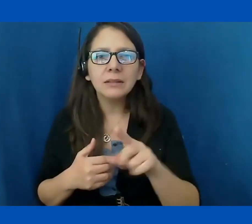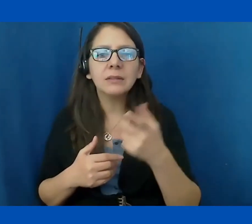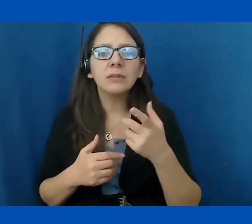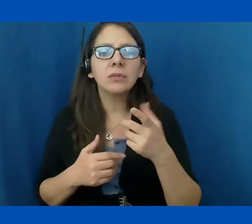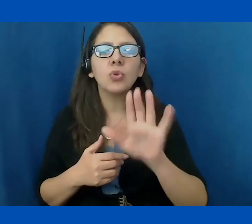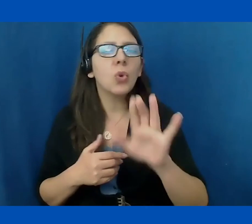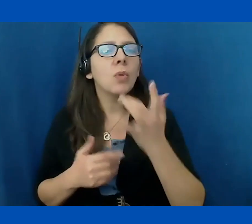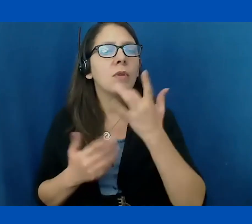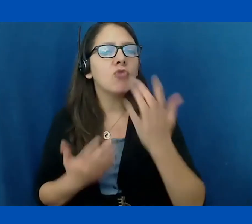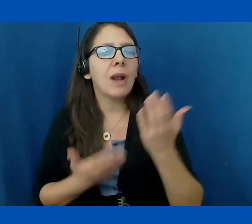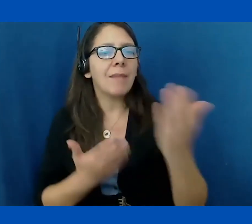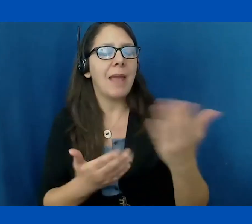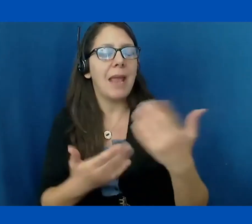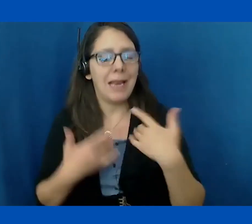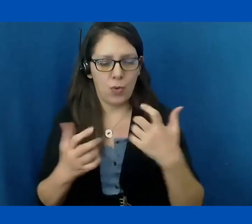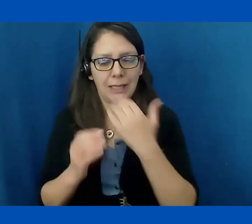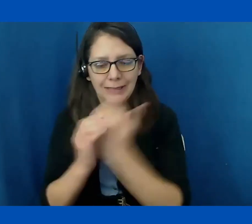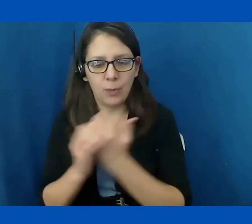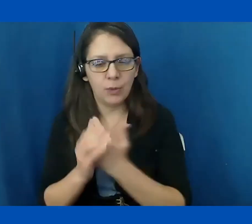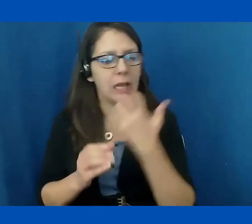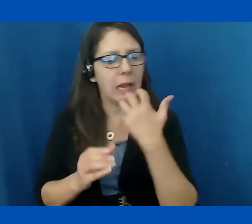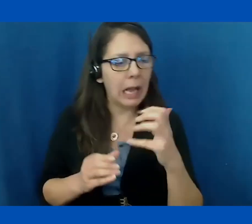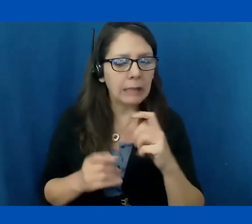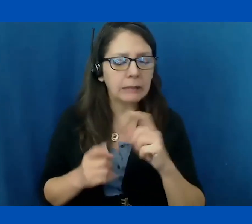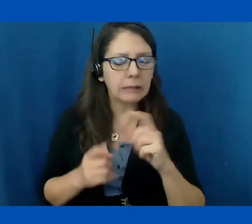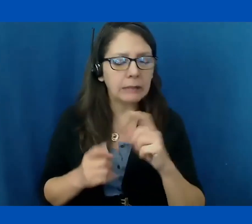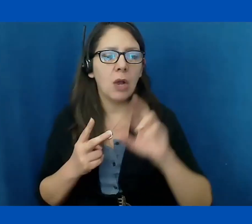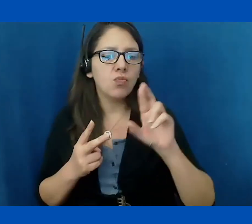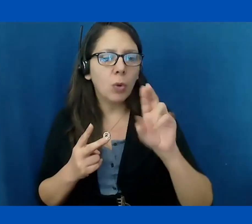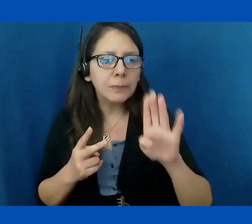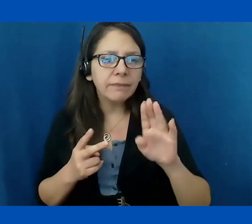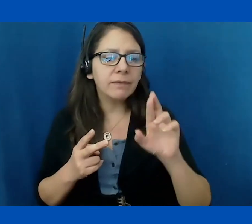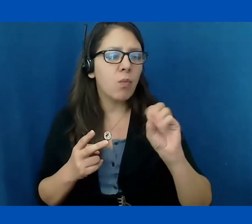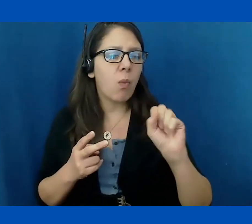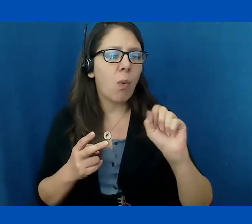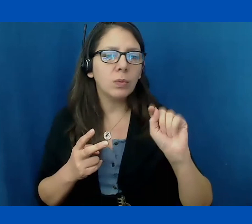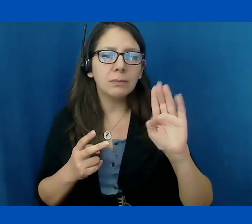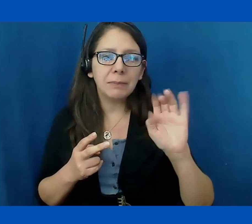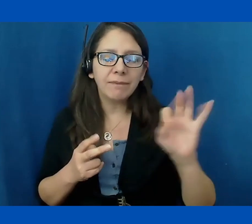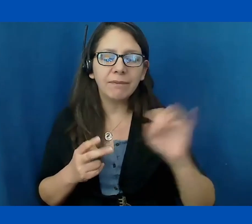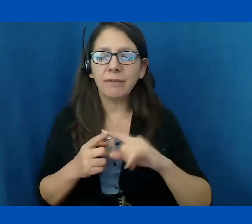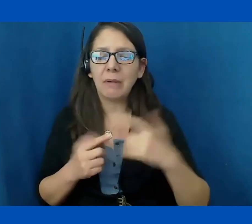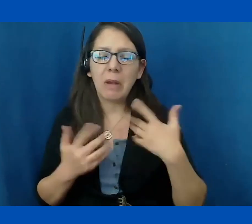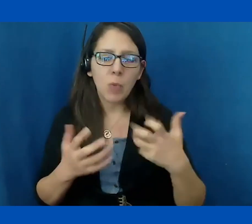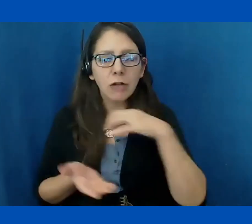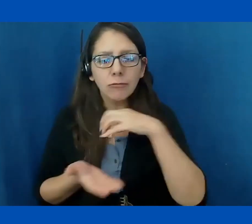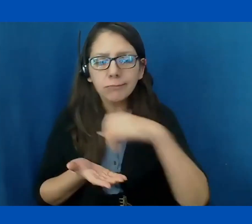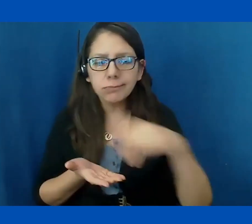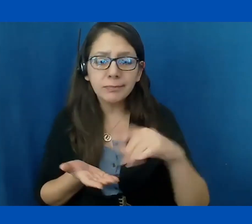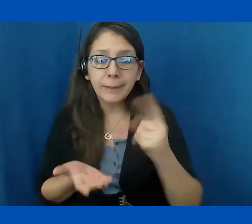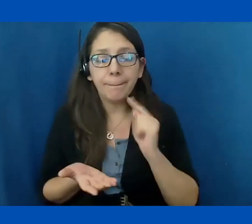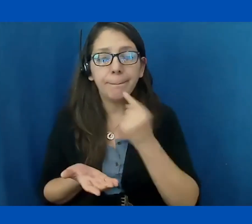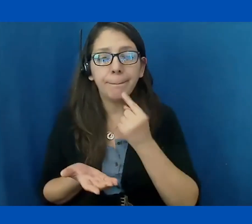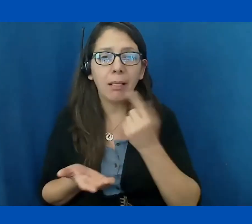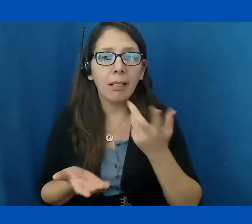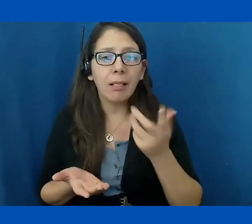I want a sandwich that's hot with some roast beef and maybe this on it," you know, you know, pickles or what have you. They give